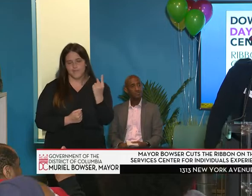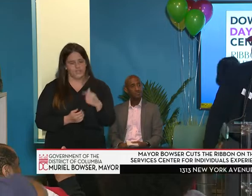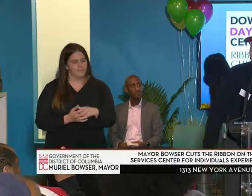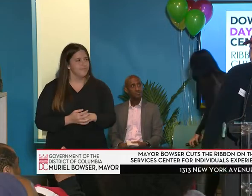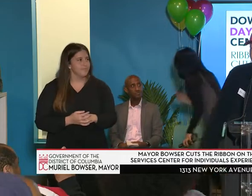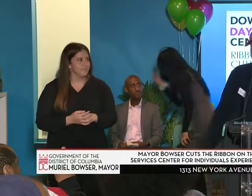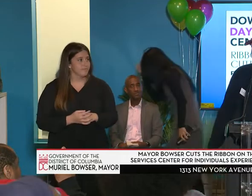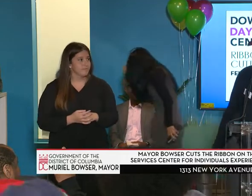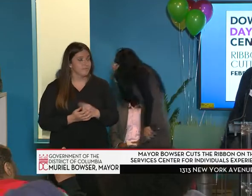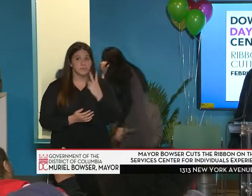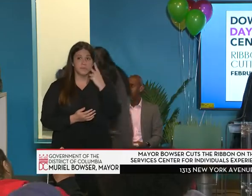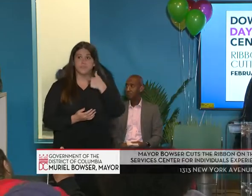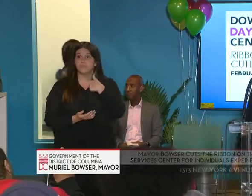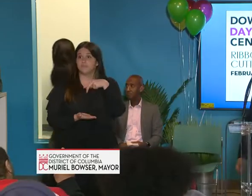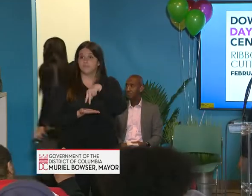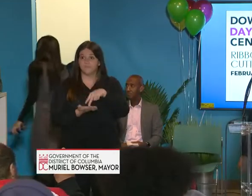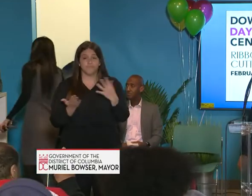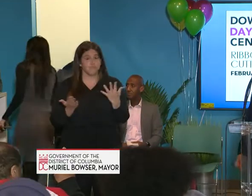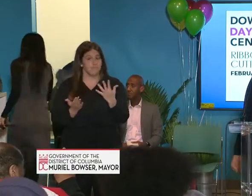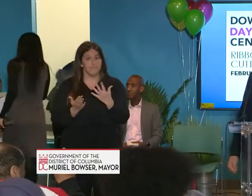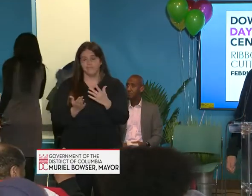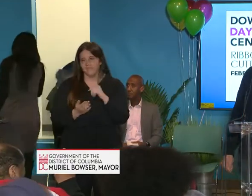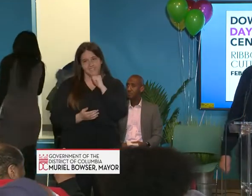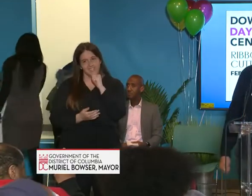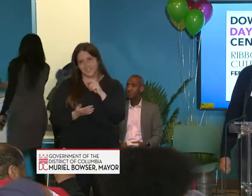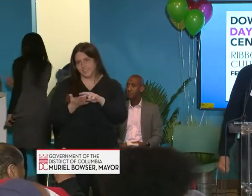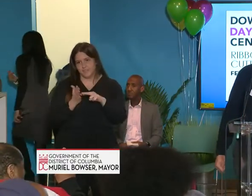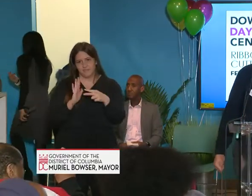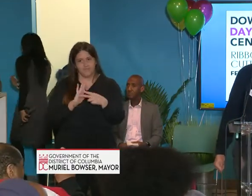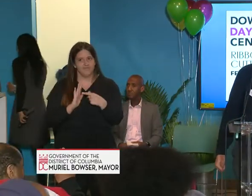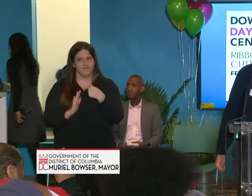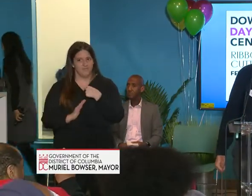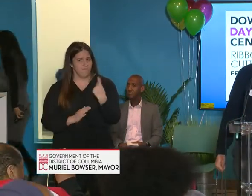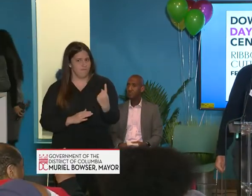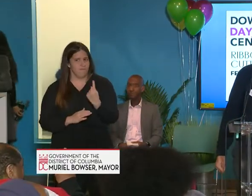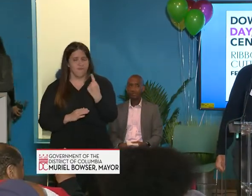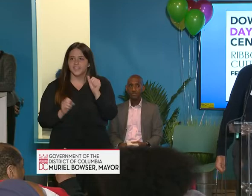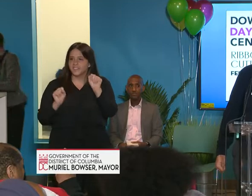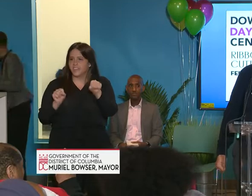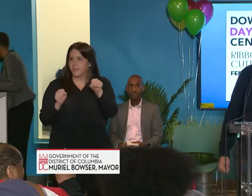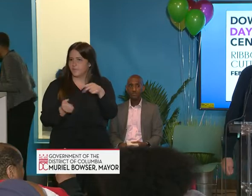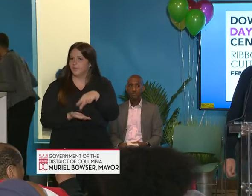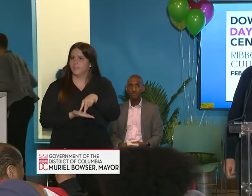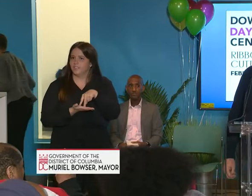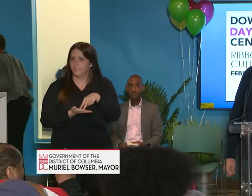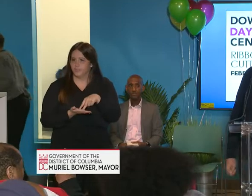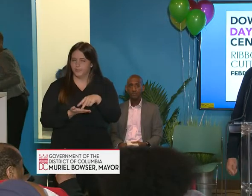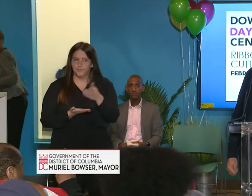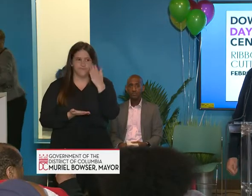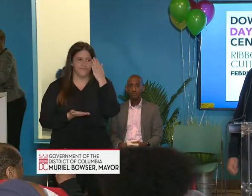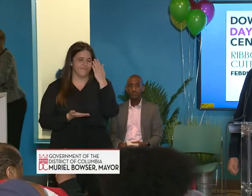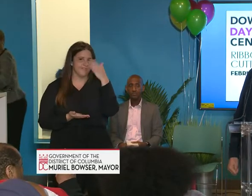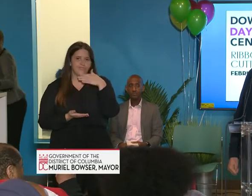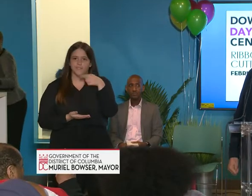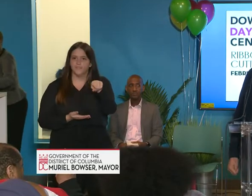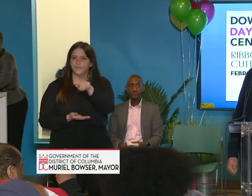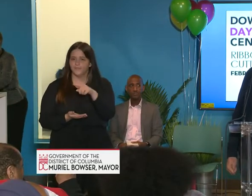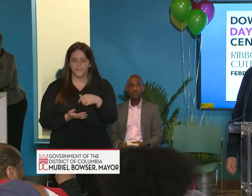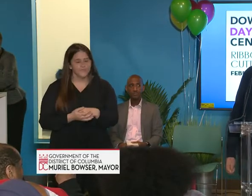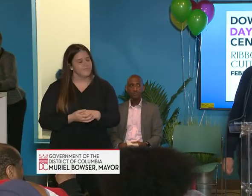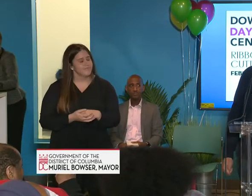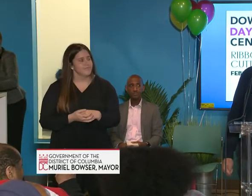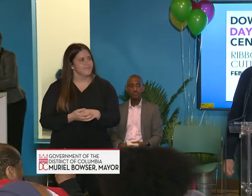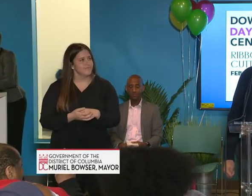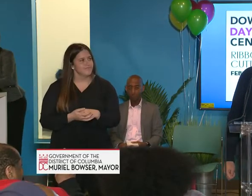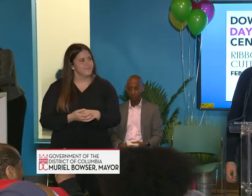And because you see me standing here, doesn't mean that I was always able to stand here. It took